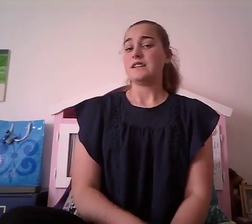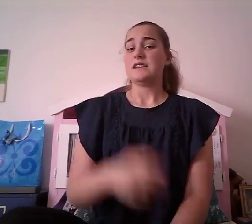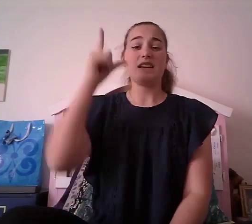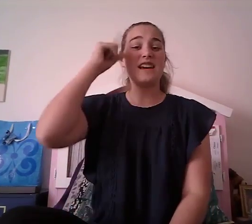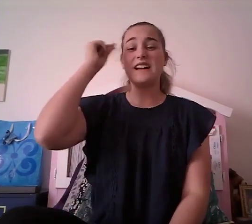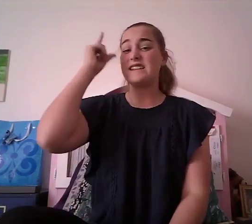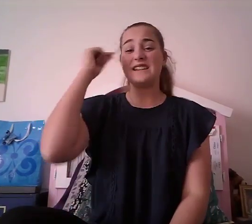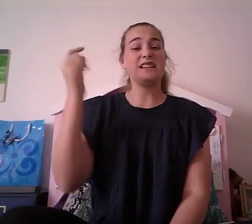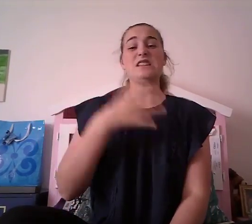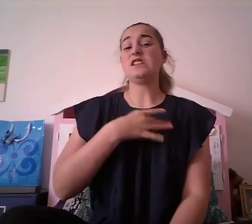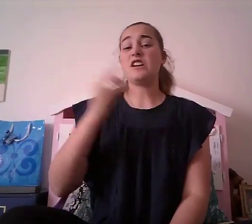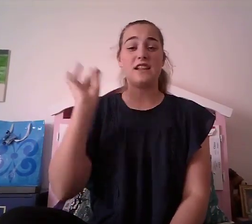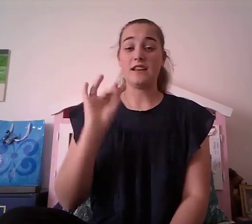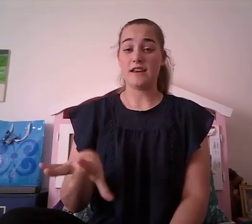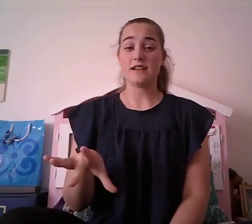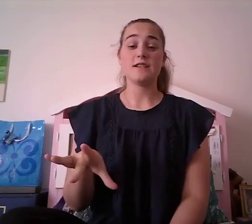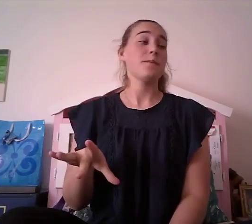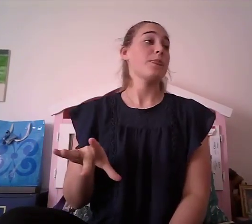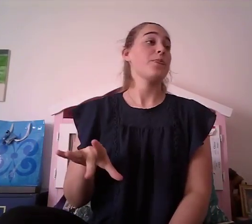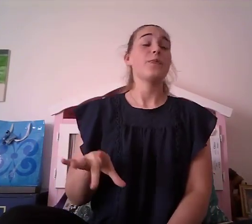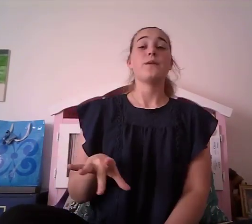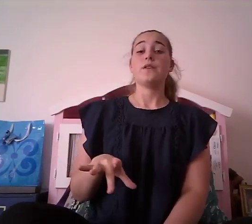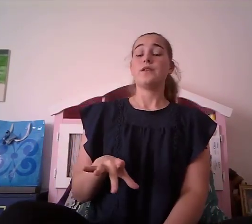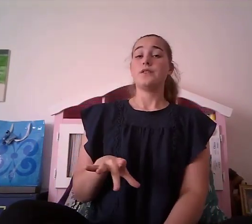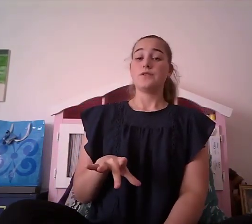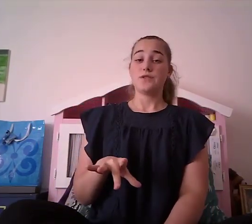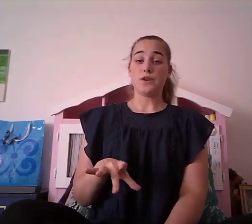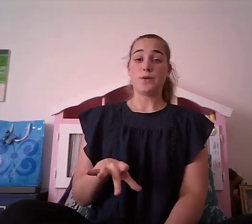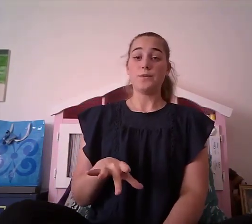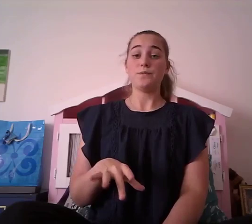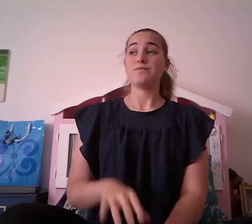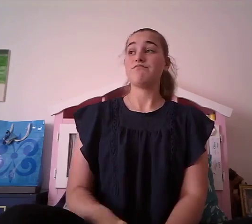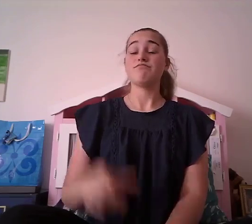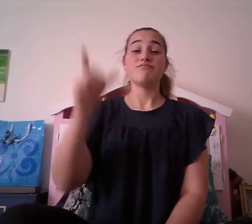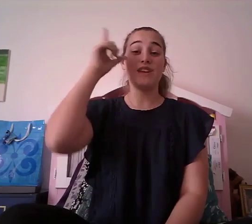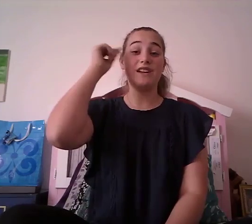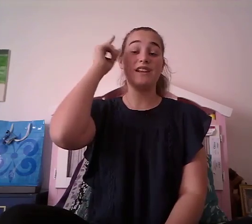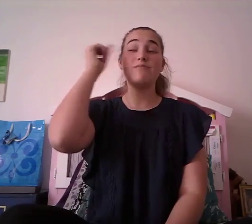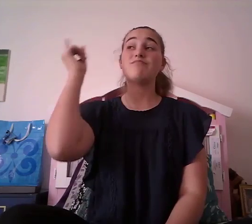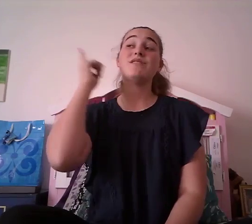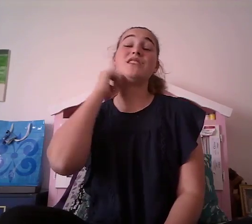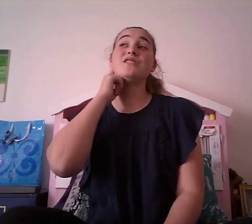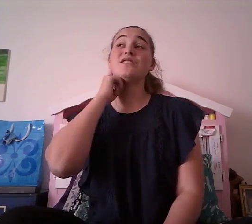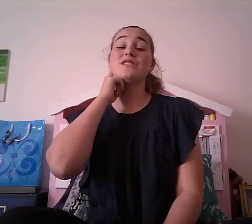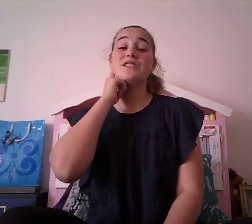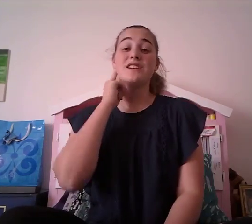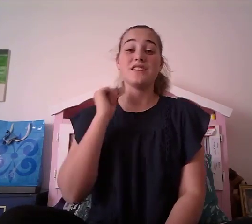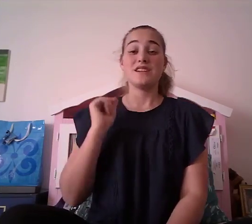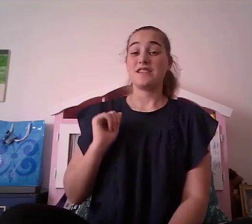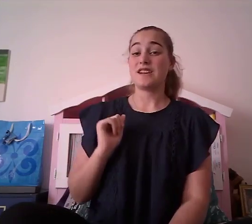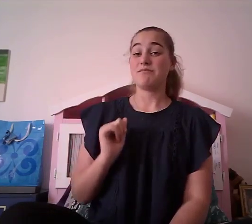And Gallaudet does not like that. So Gallaudet hears that